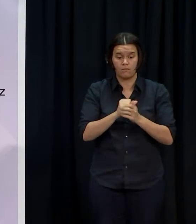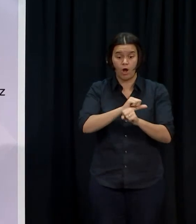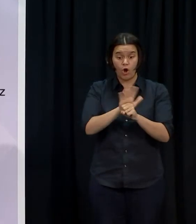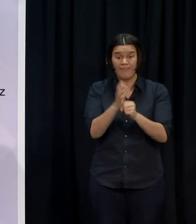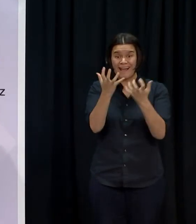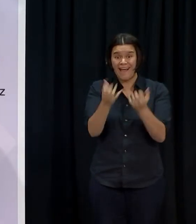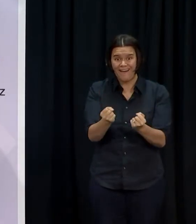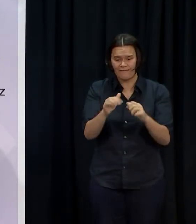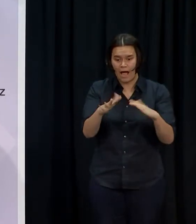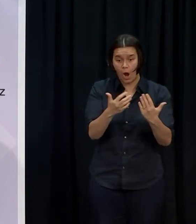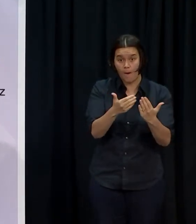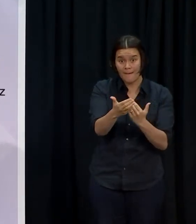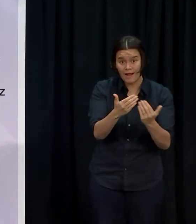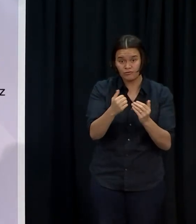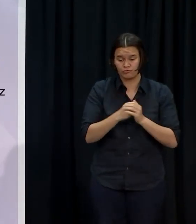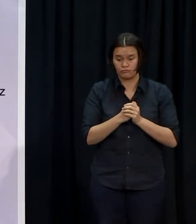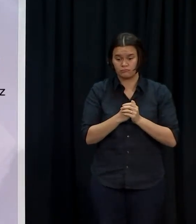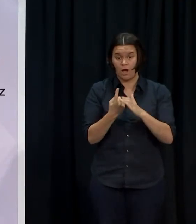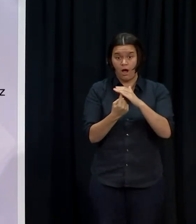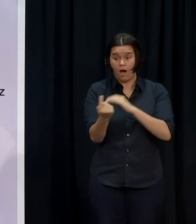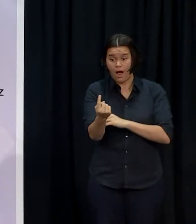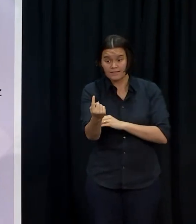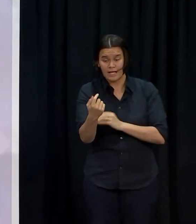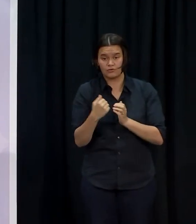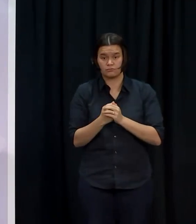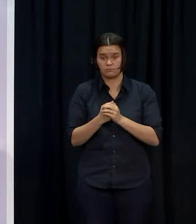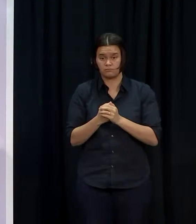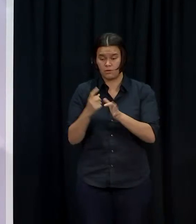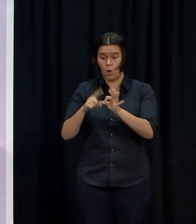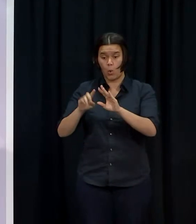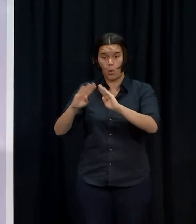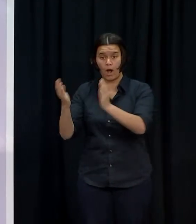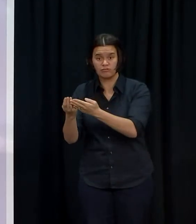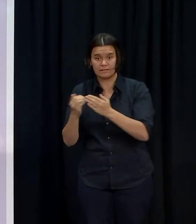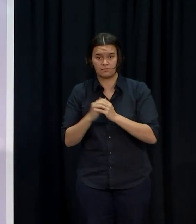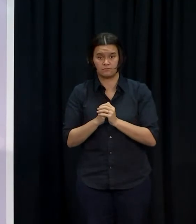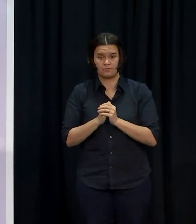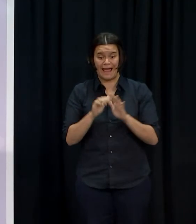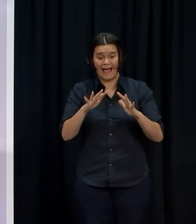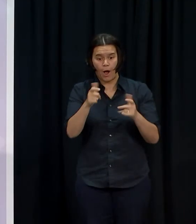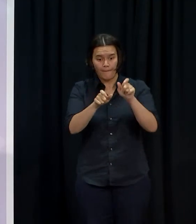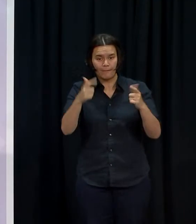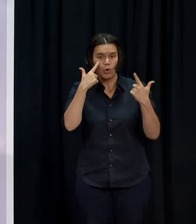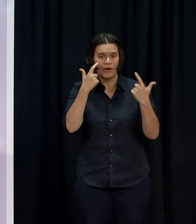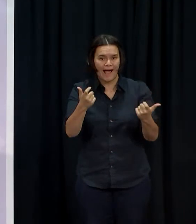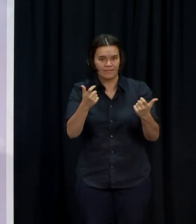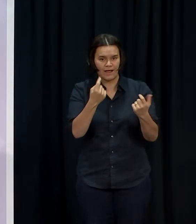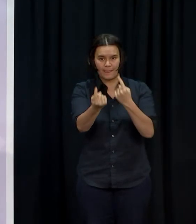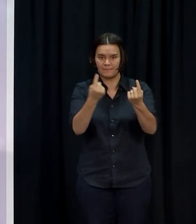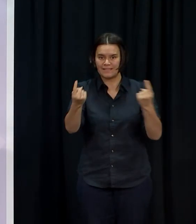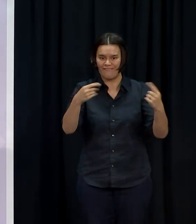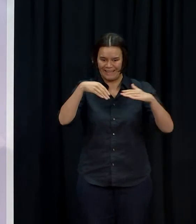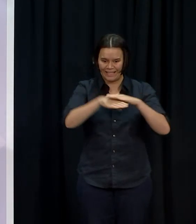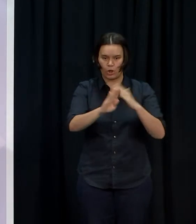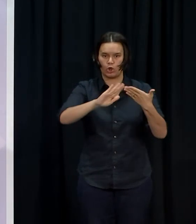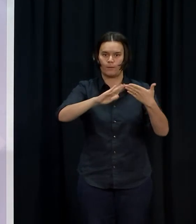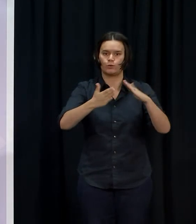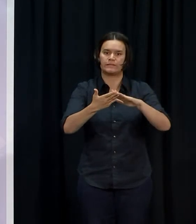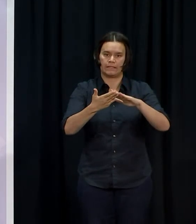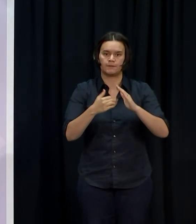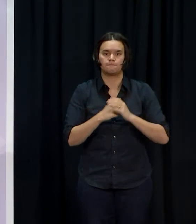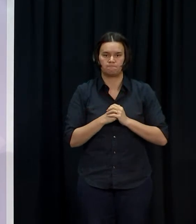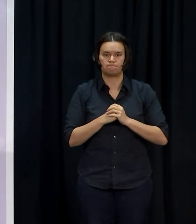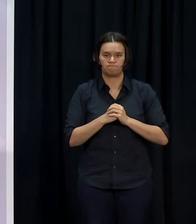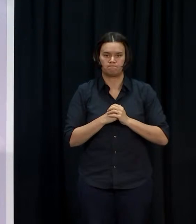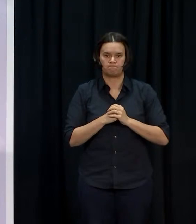isolation, in quarantine, care in the community in response to Omicron in our communities. Phase